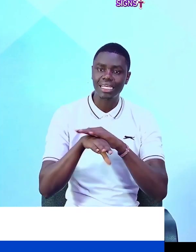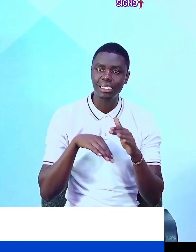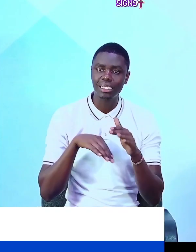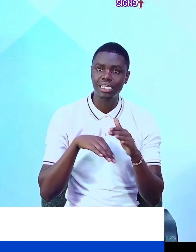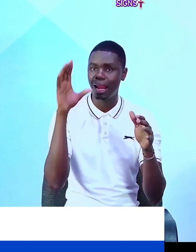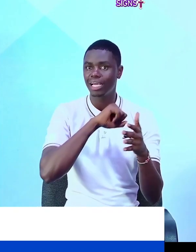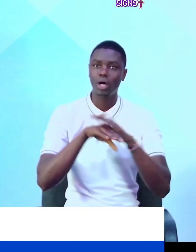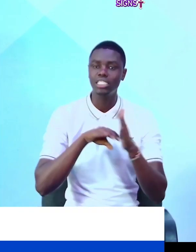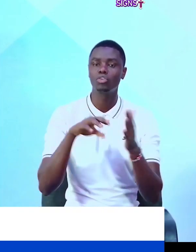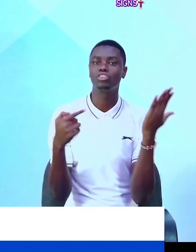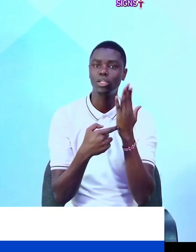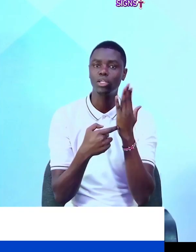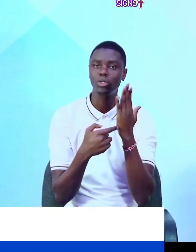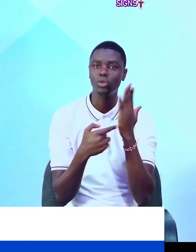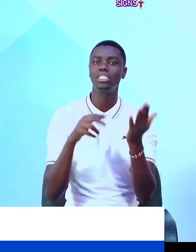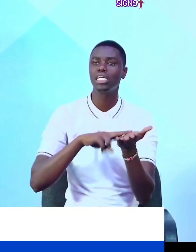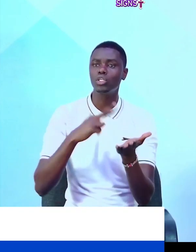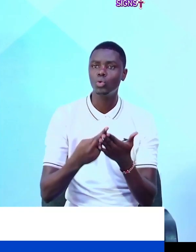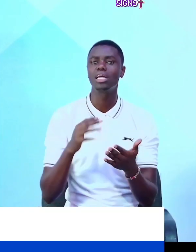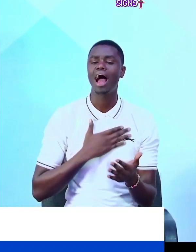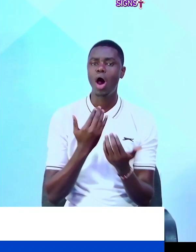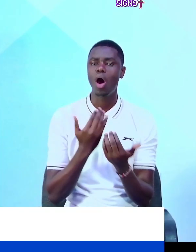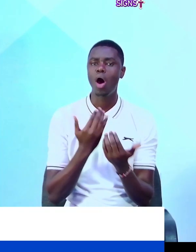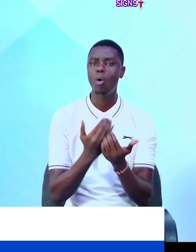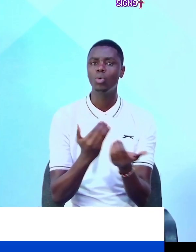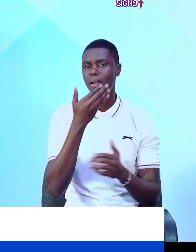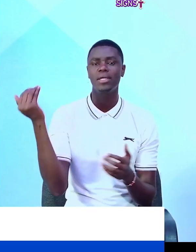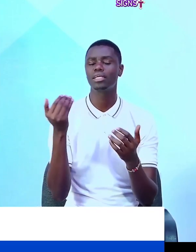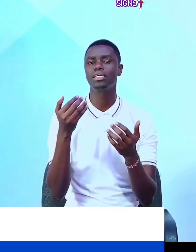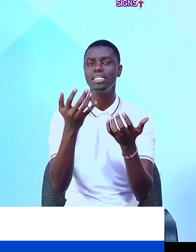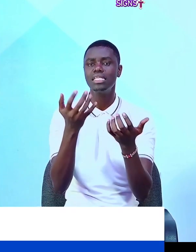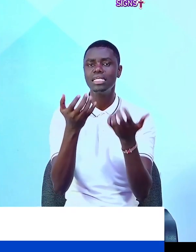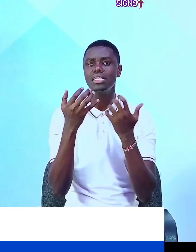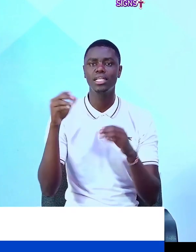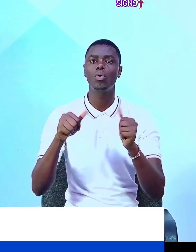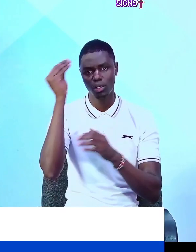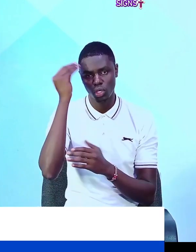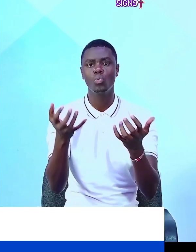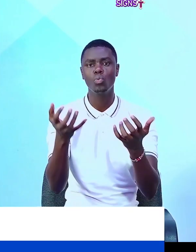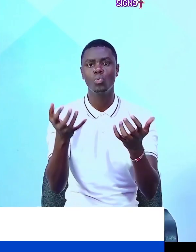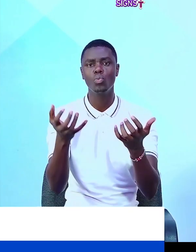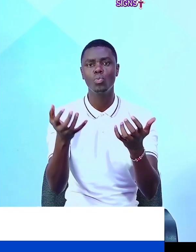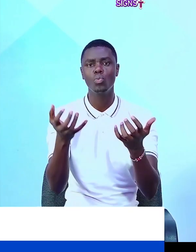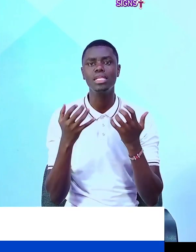access to technology, our kids need better quality education. We need better quality healthcare. But who's going to do it for